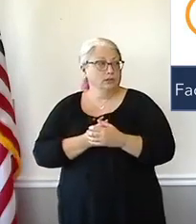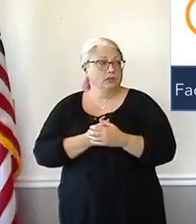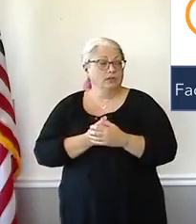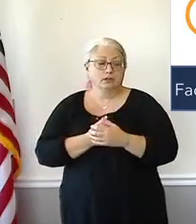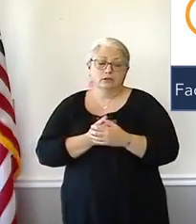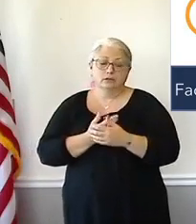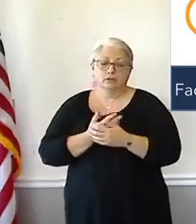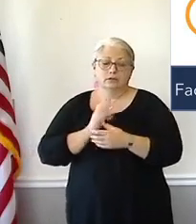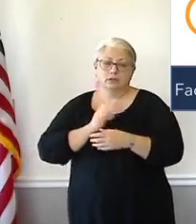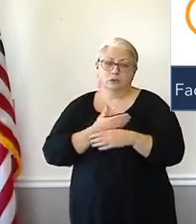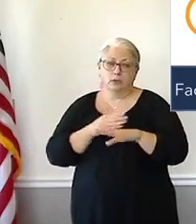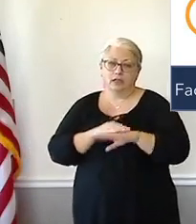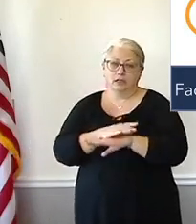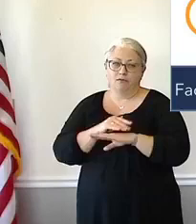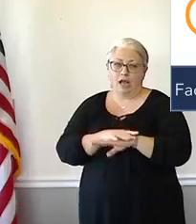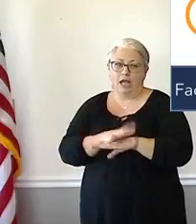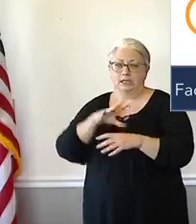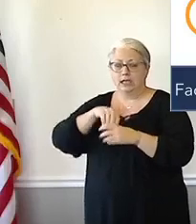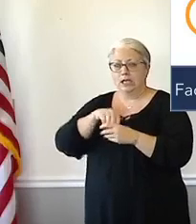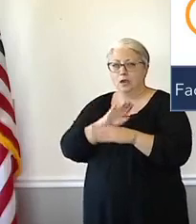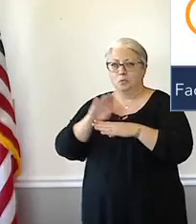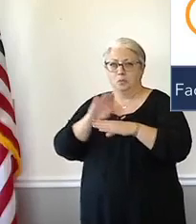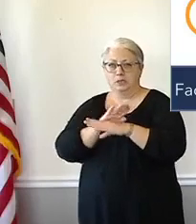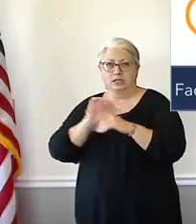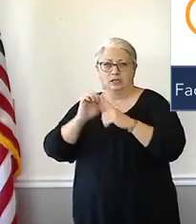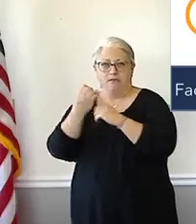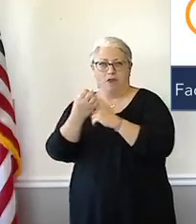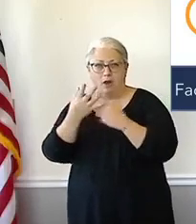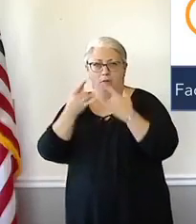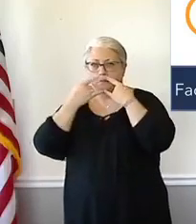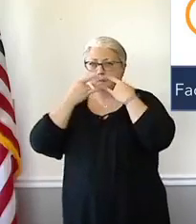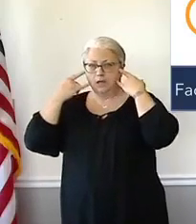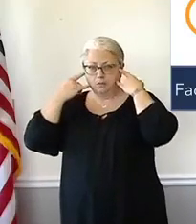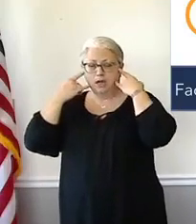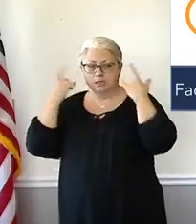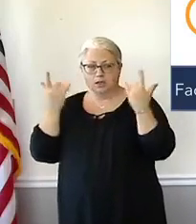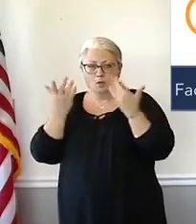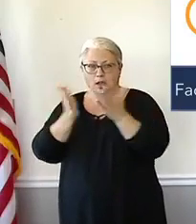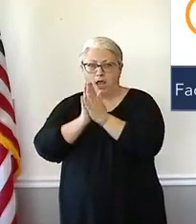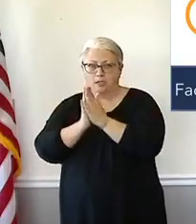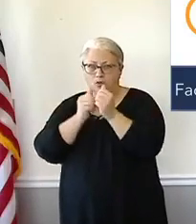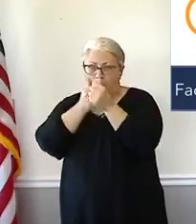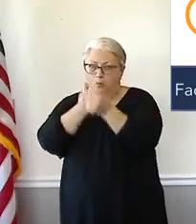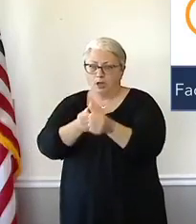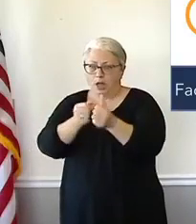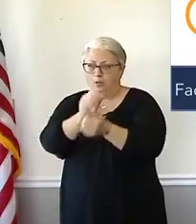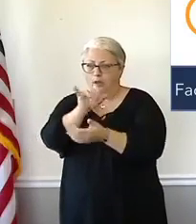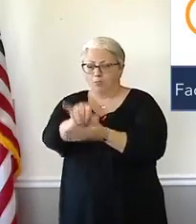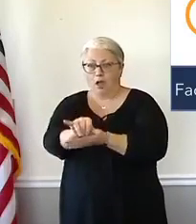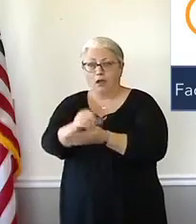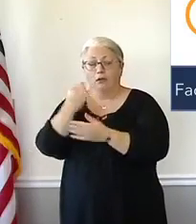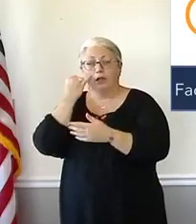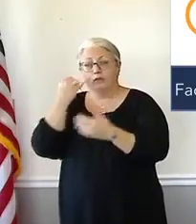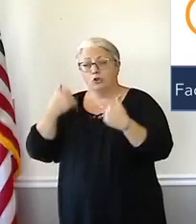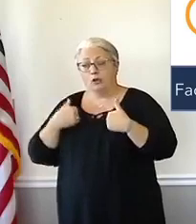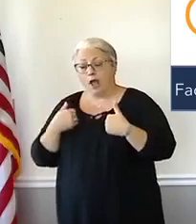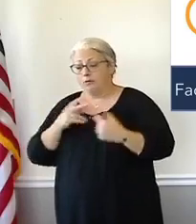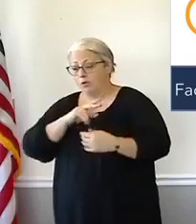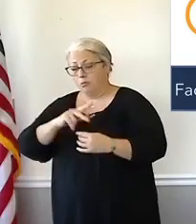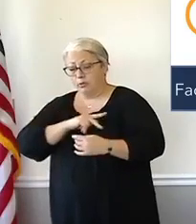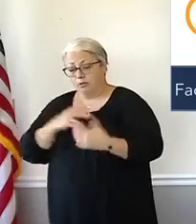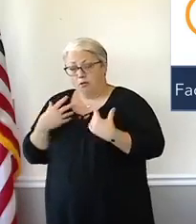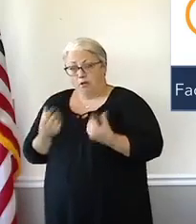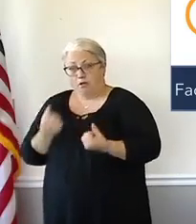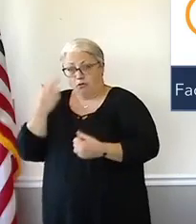in a business setting, and we do ask you to comply with that. And if you can't comply with that because of a public health or personal health